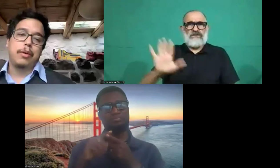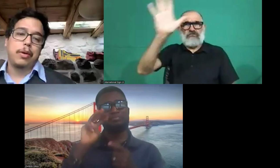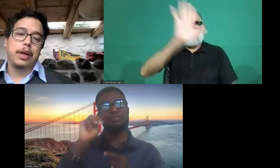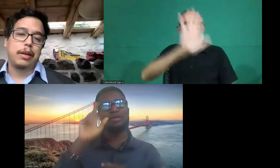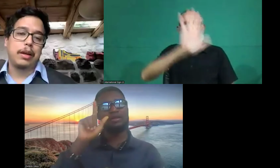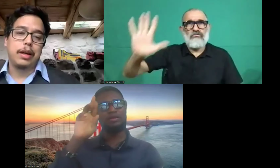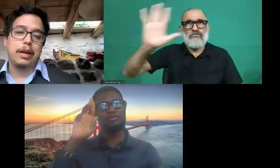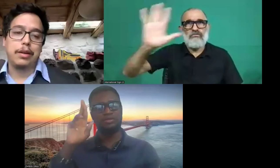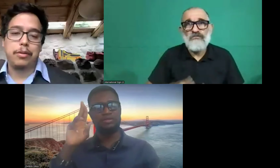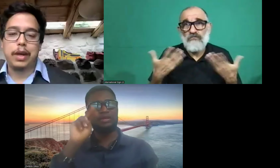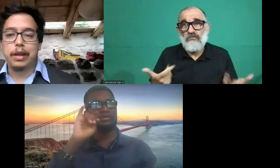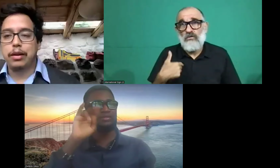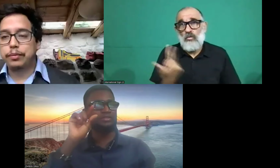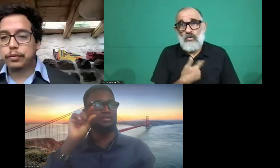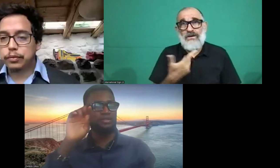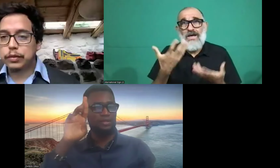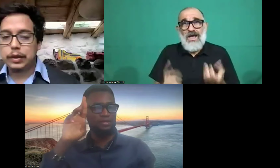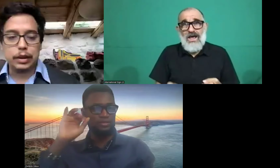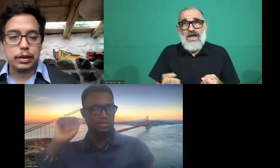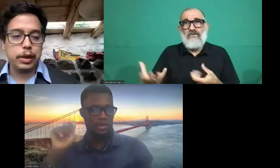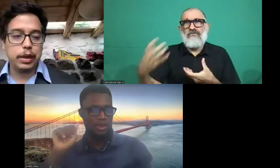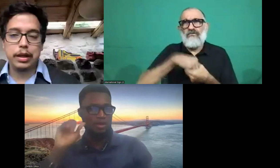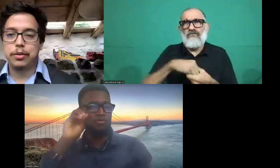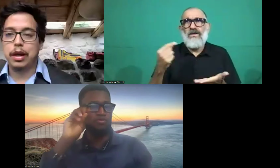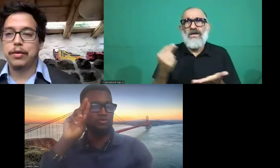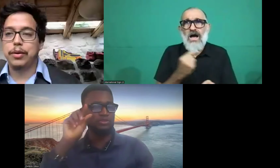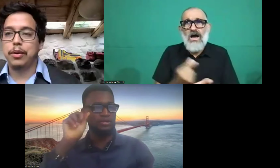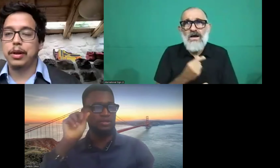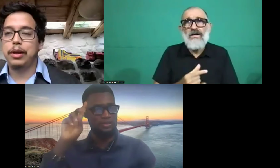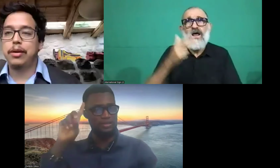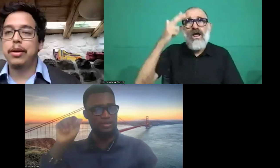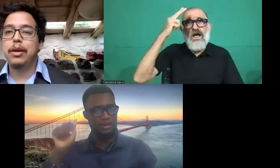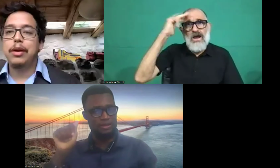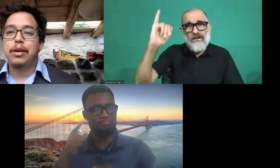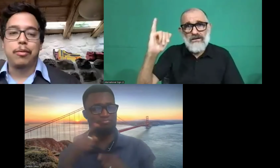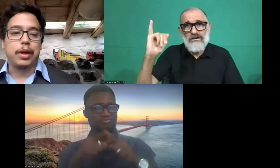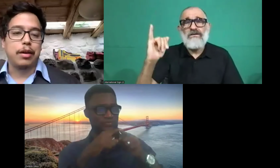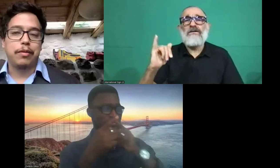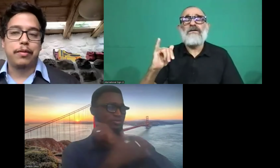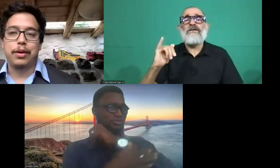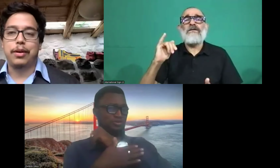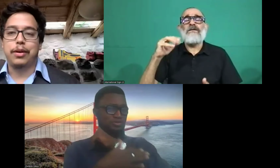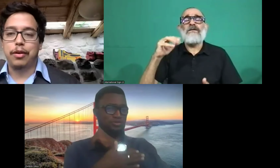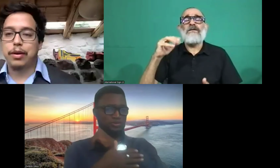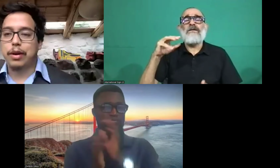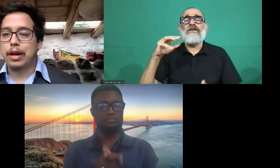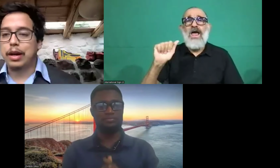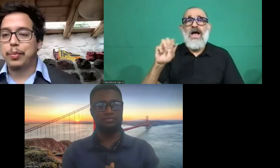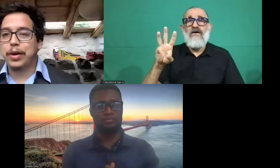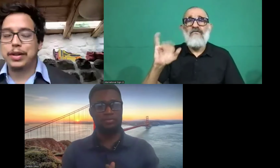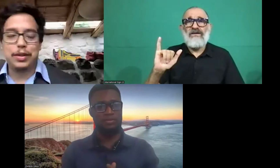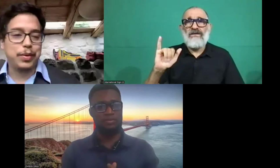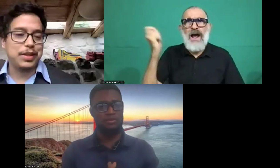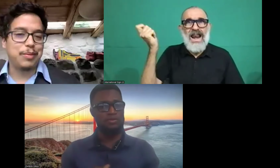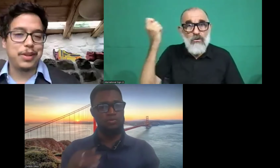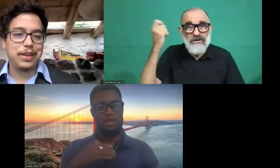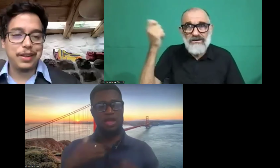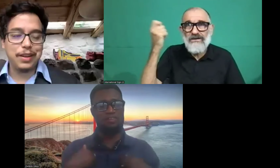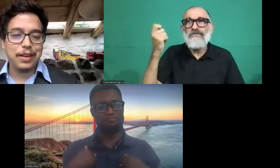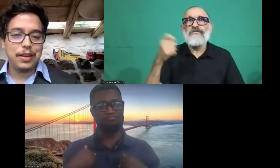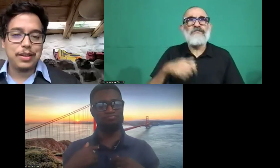Nigeria, Rwanda, and Uganda. It's really nice to have you all here. We have over 100 participants